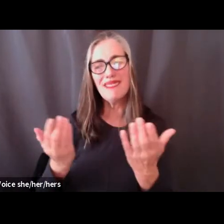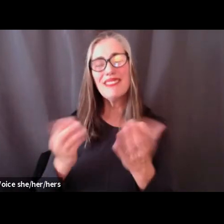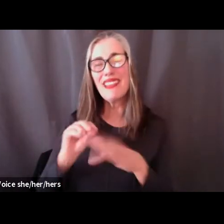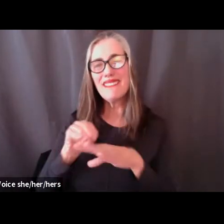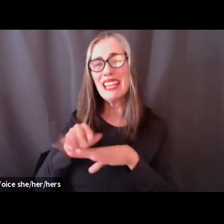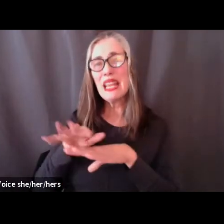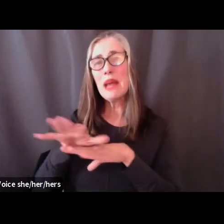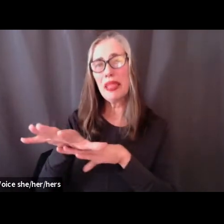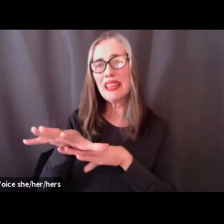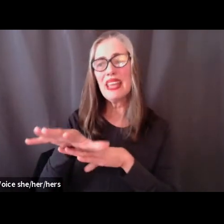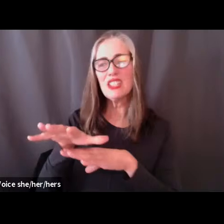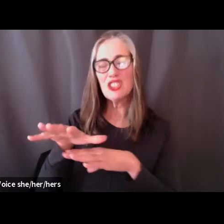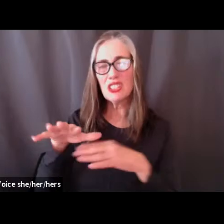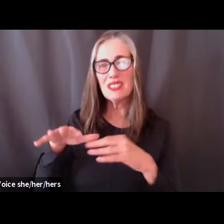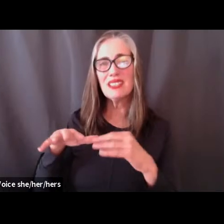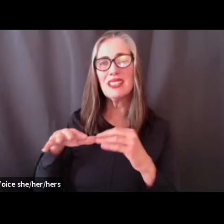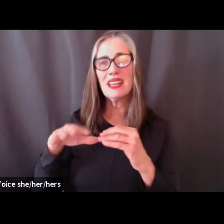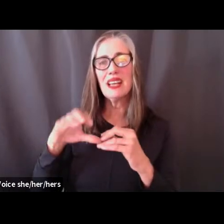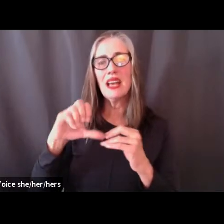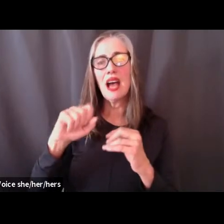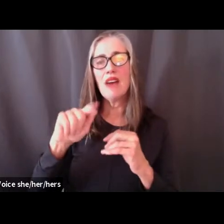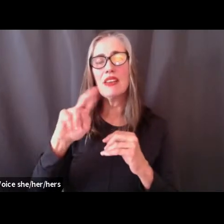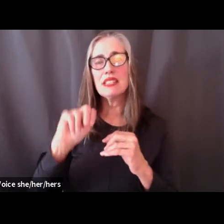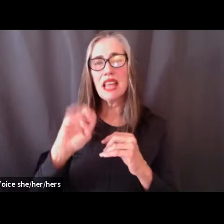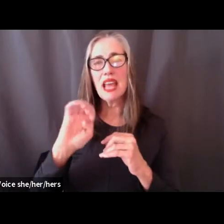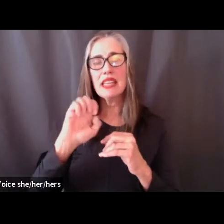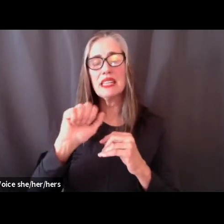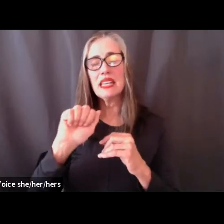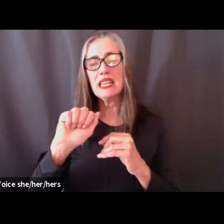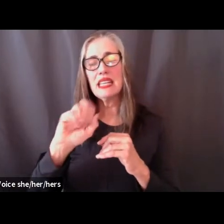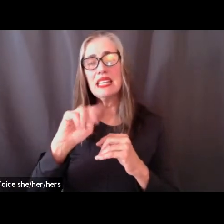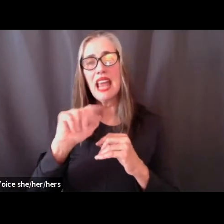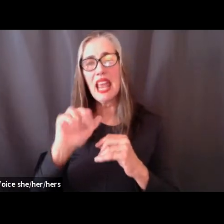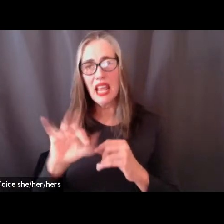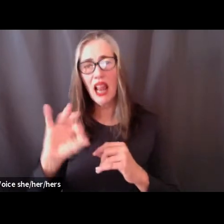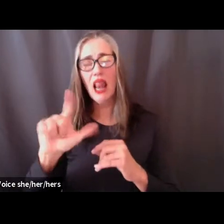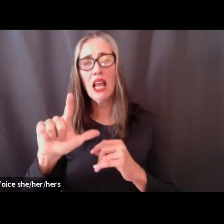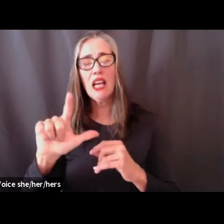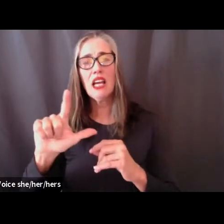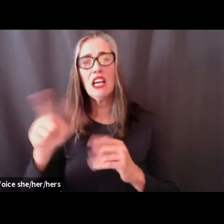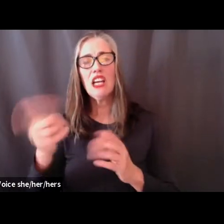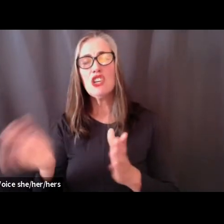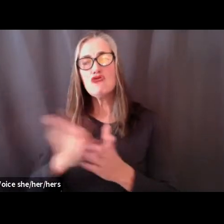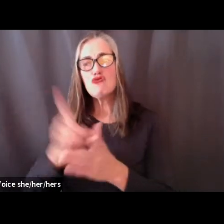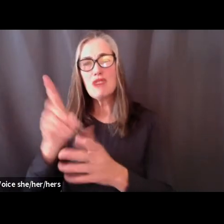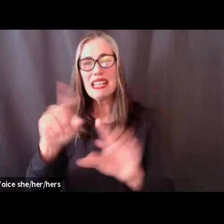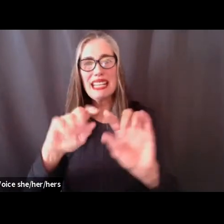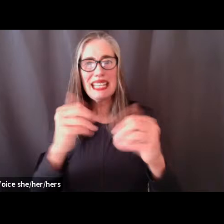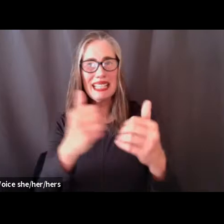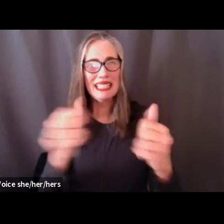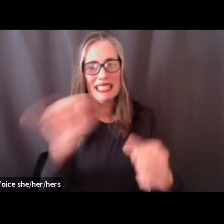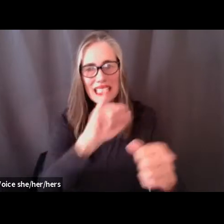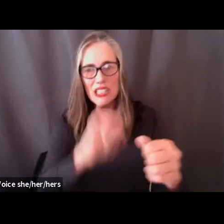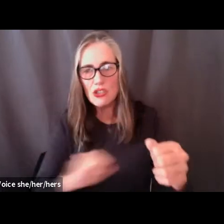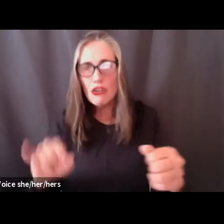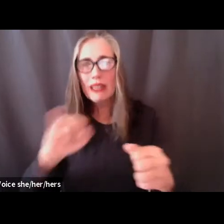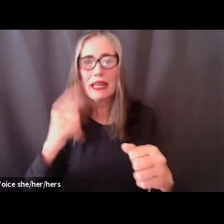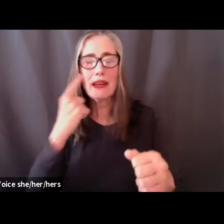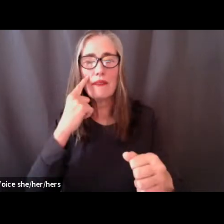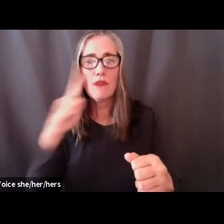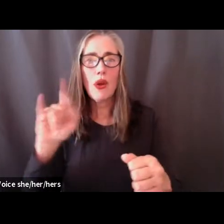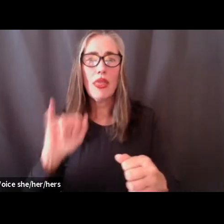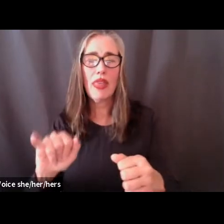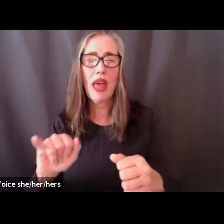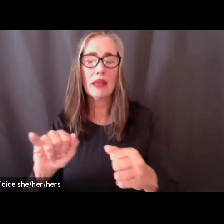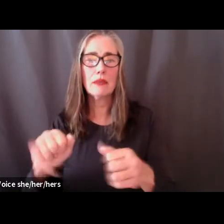the decennial redistricting on the endorsement process. And I want to spend just a little bit of